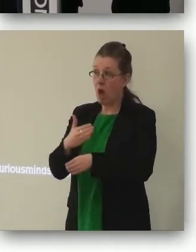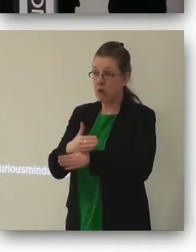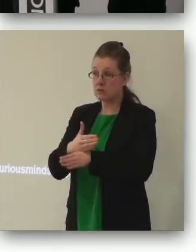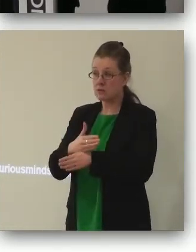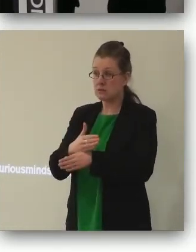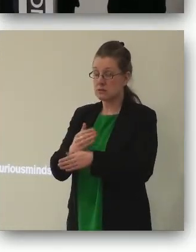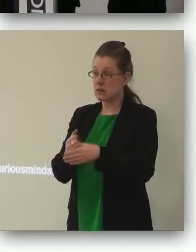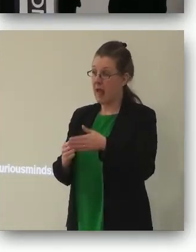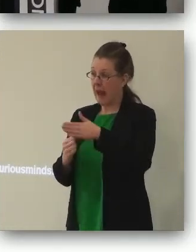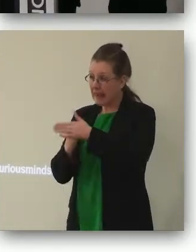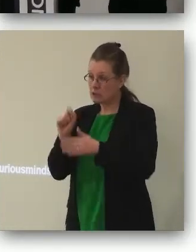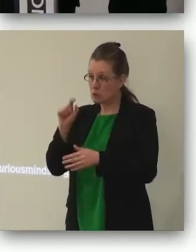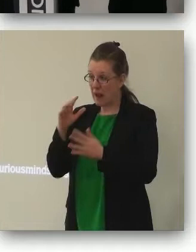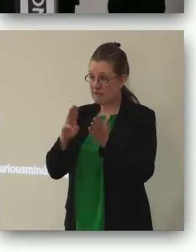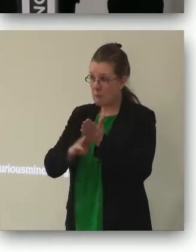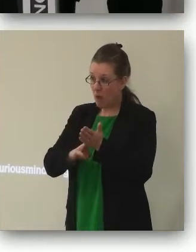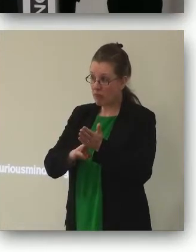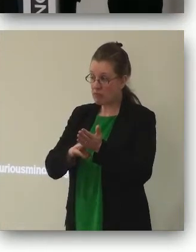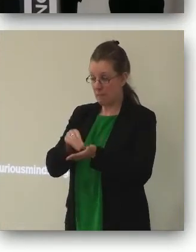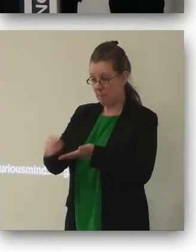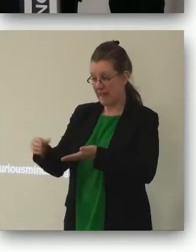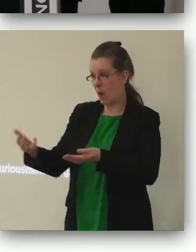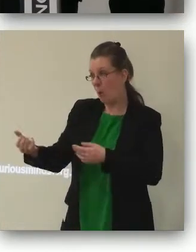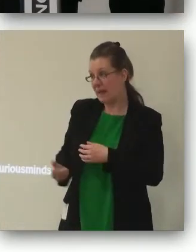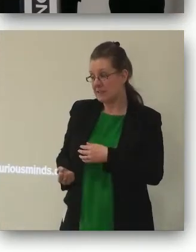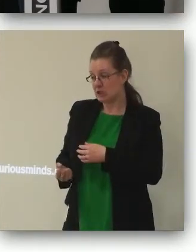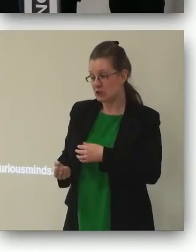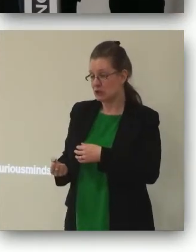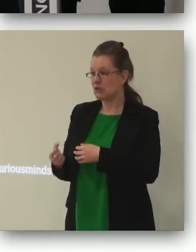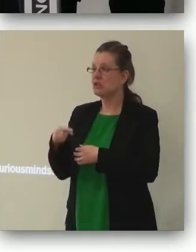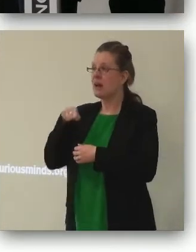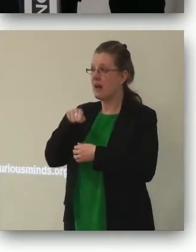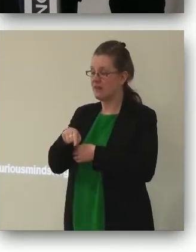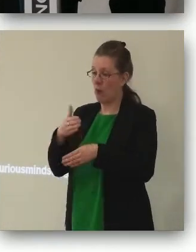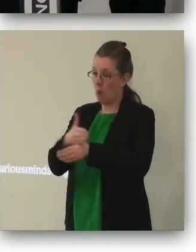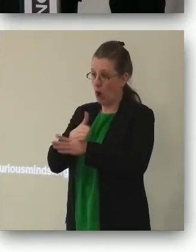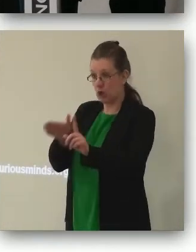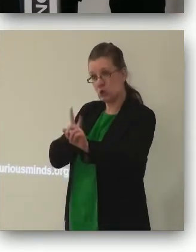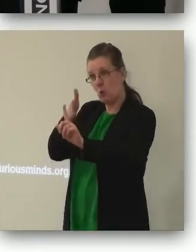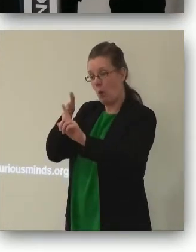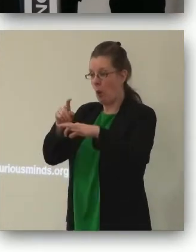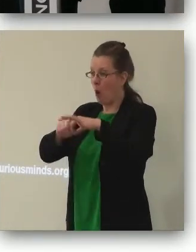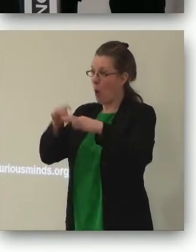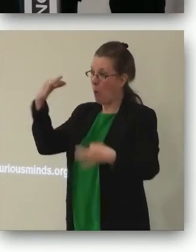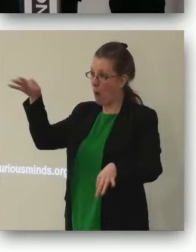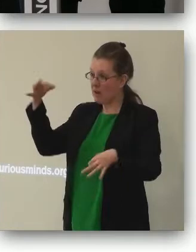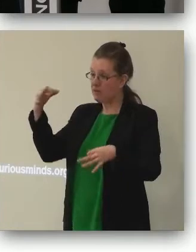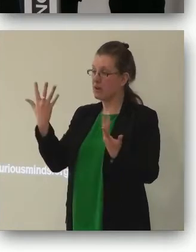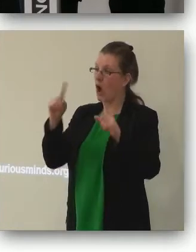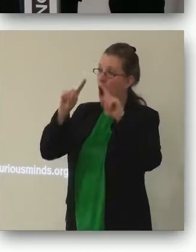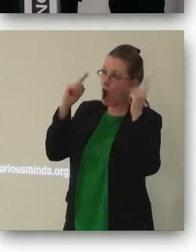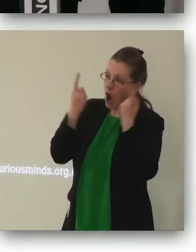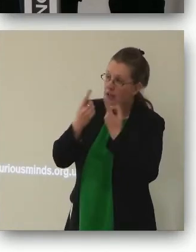12 months, they're being paid a wage, and they're also working towards a qualification with a college or a